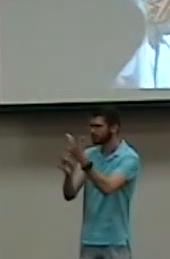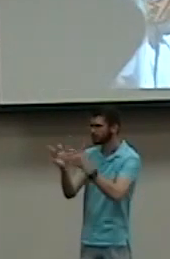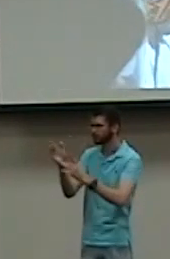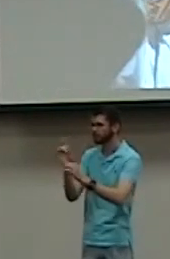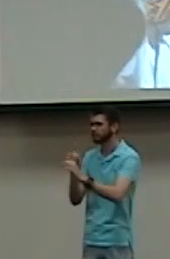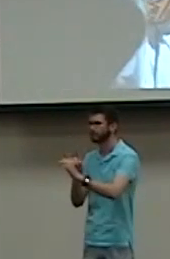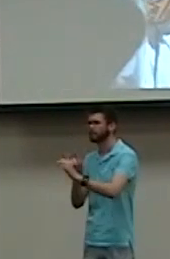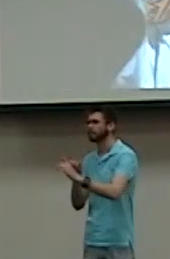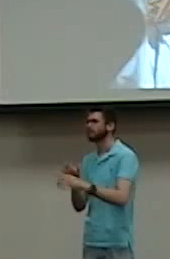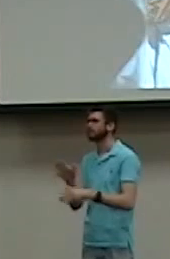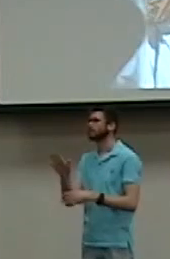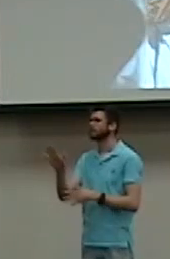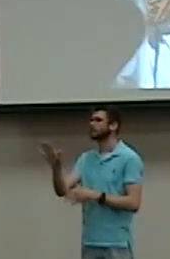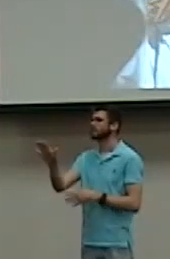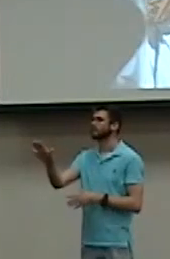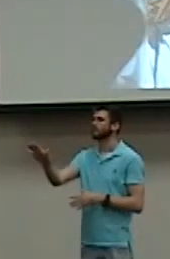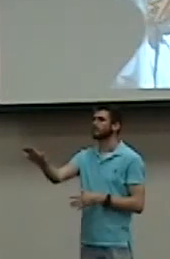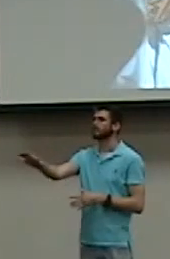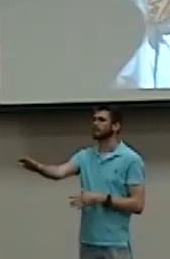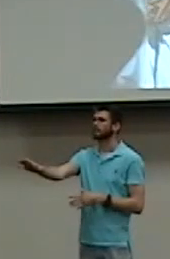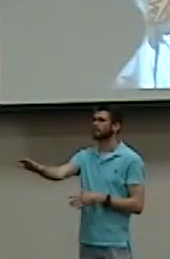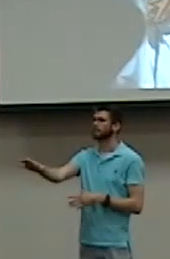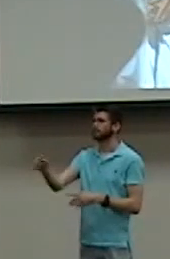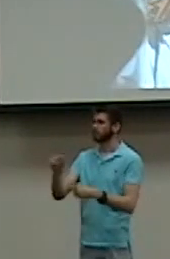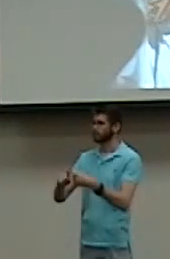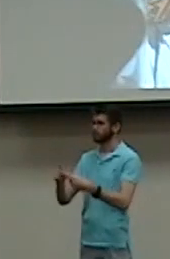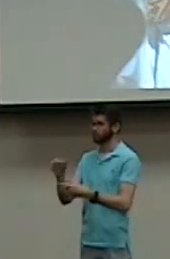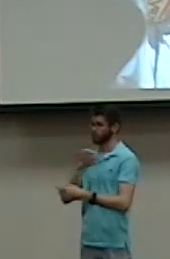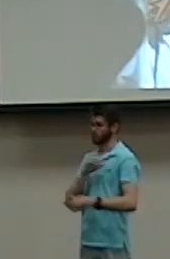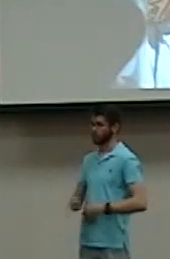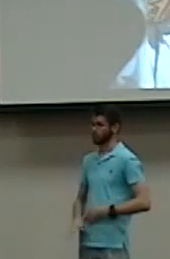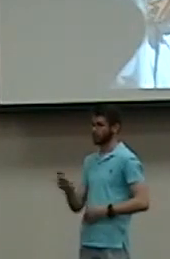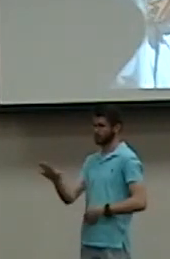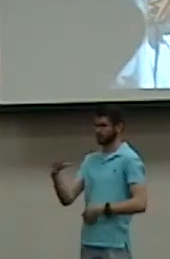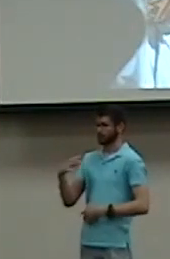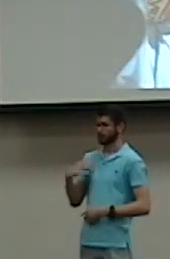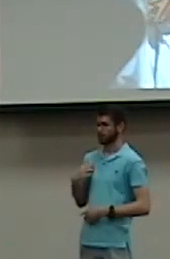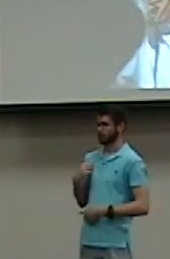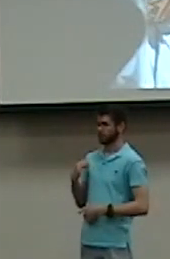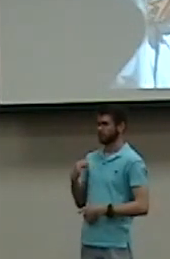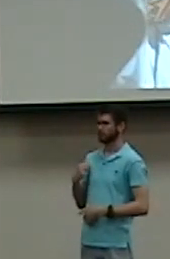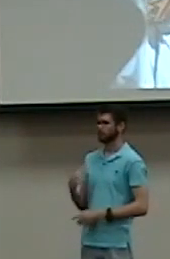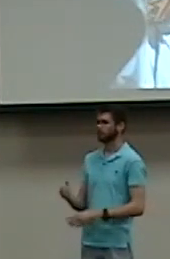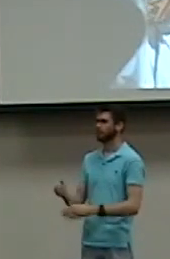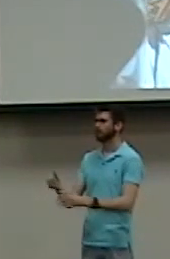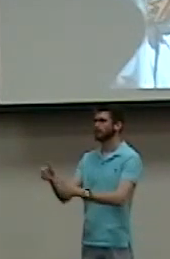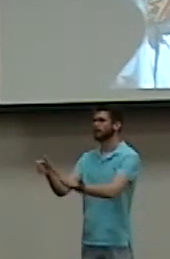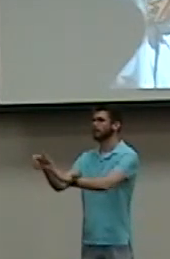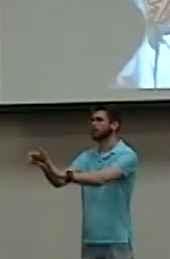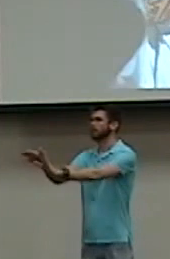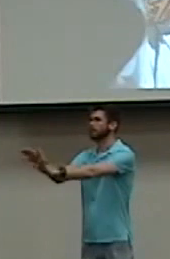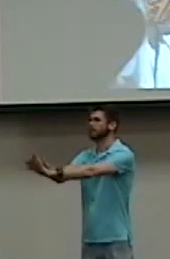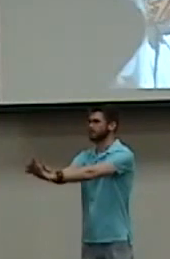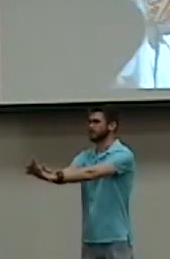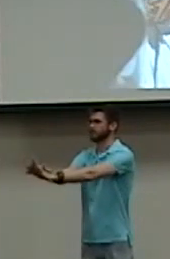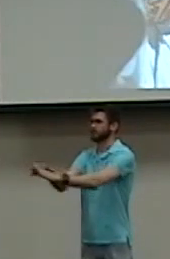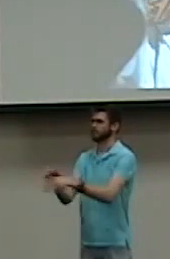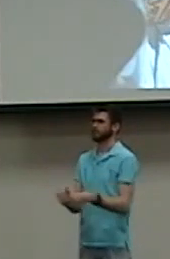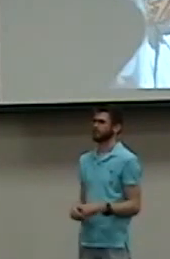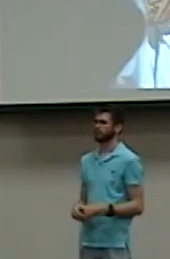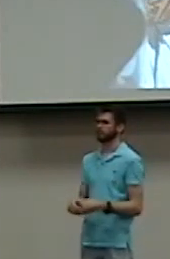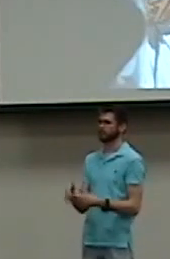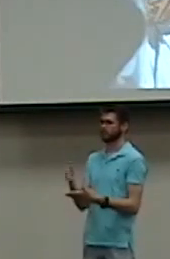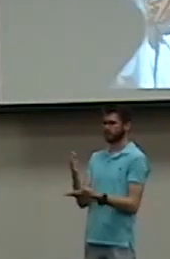She reaches out in a moment of hope, knowing that only Christ can save her, and touches the edge of his garment. And then she